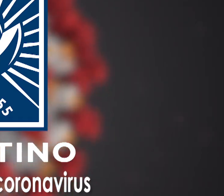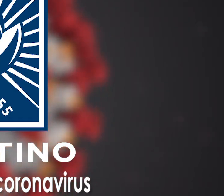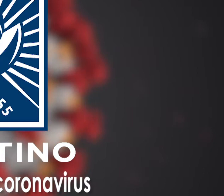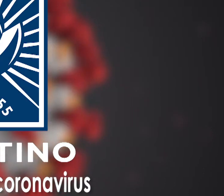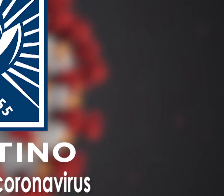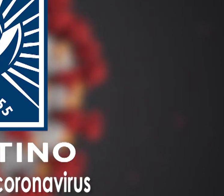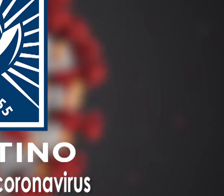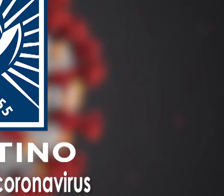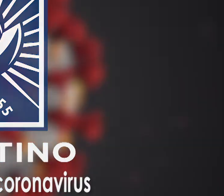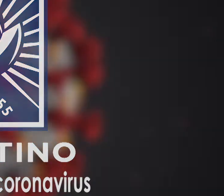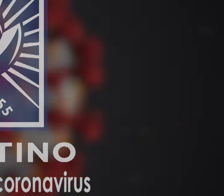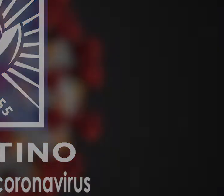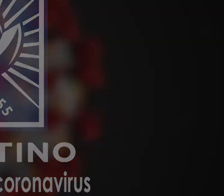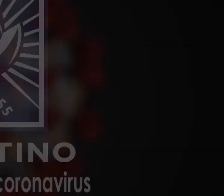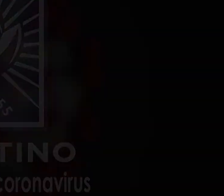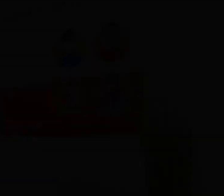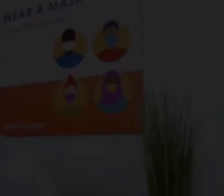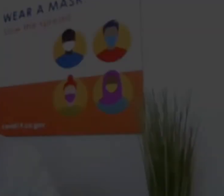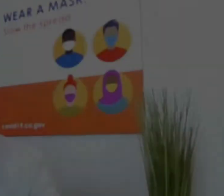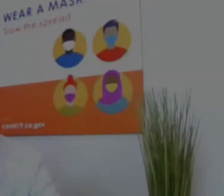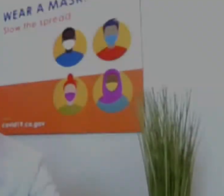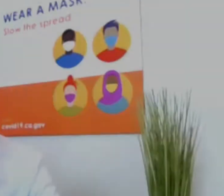cupertino.org/coronavirus.